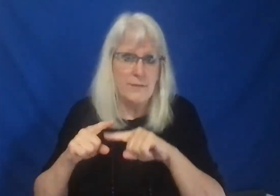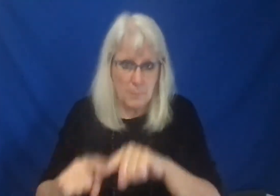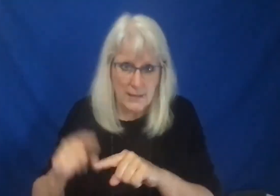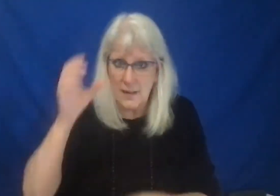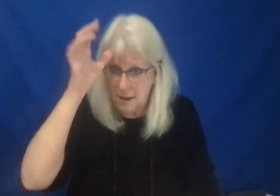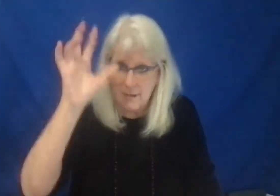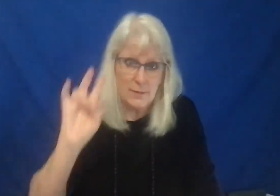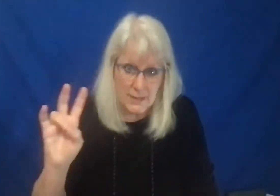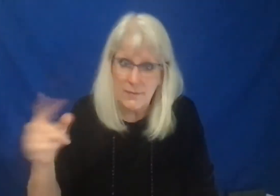And